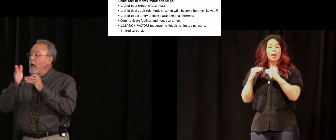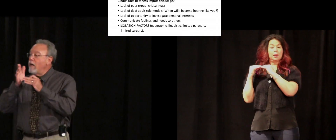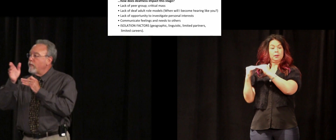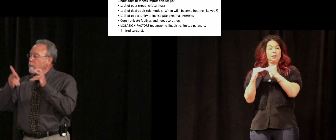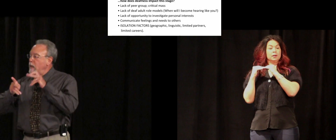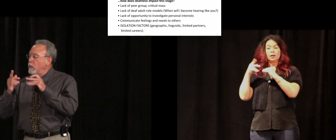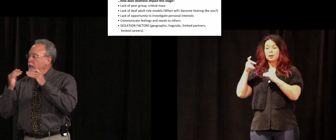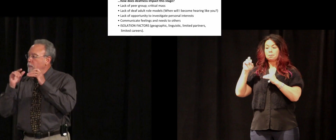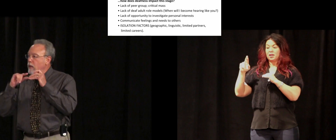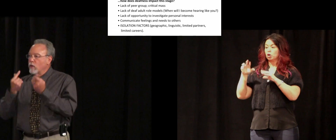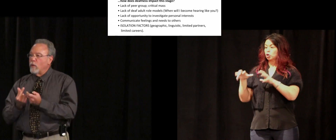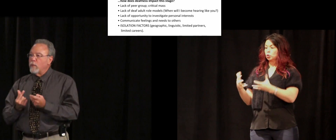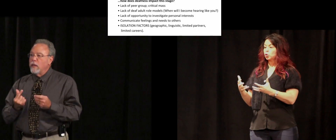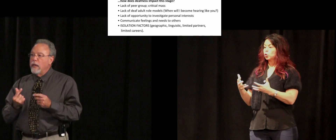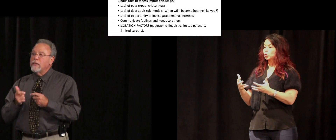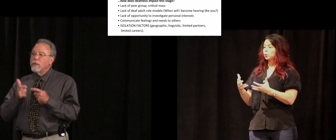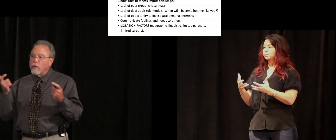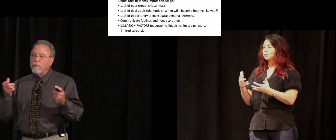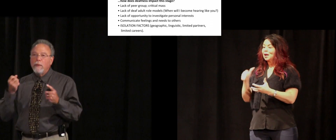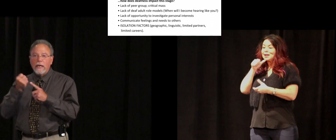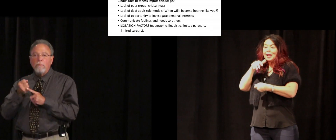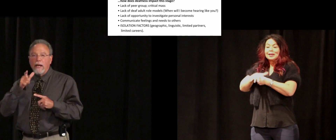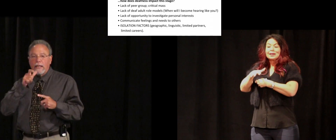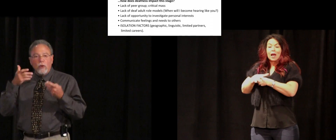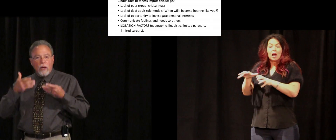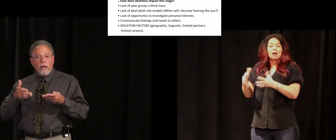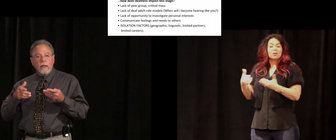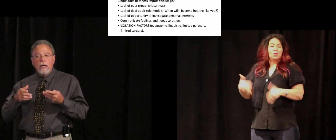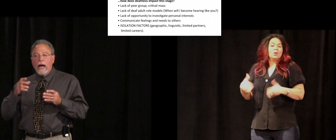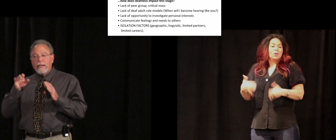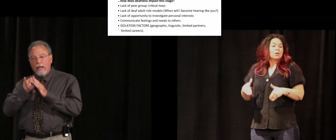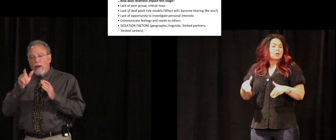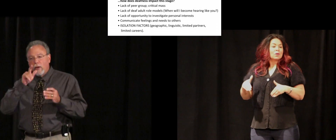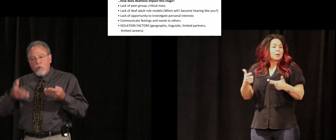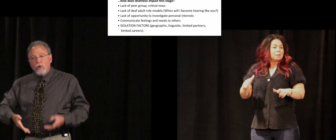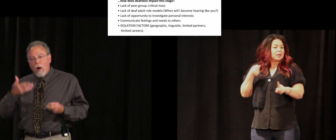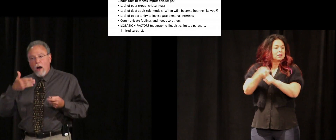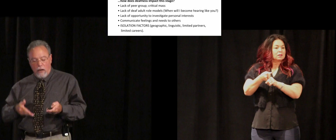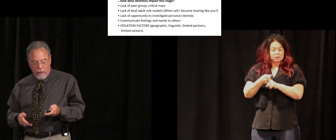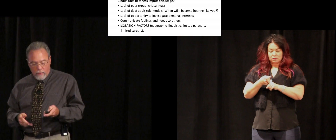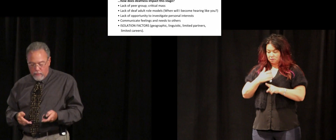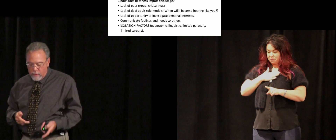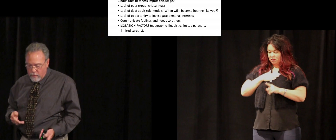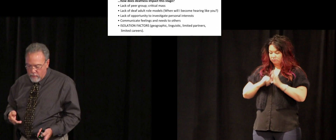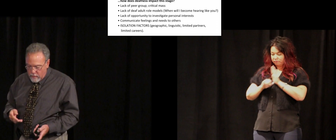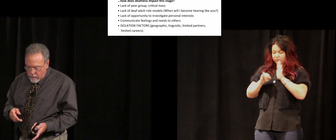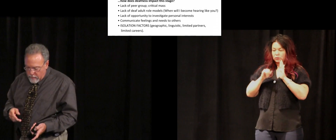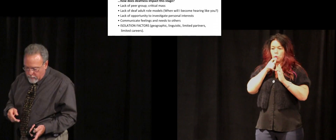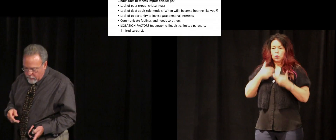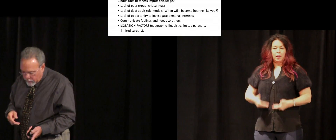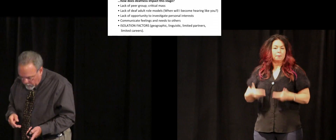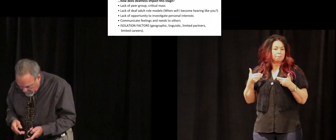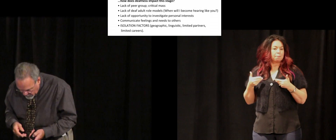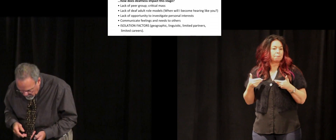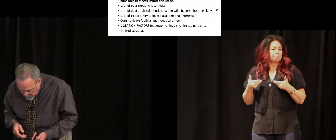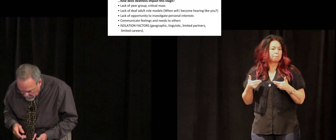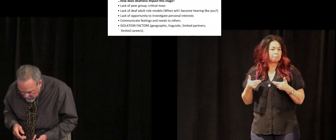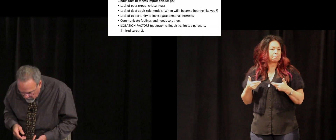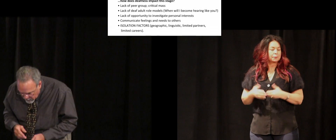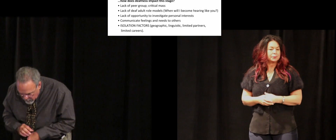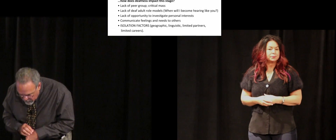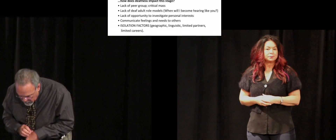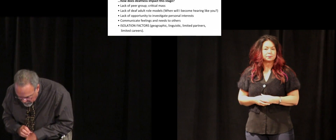kind of risk and reward, pros and cons of their own decisions. When you're depressed or you're anxious,